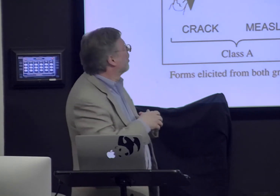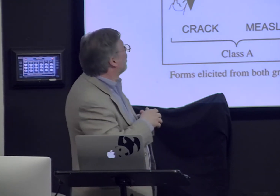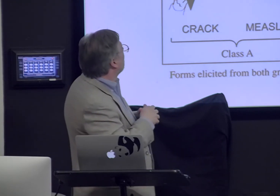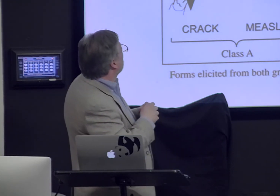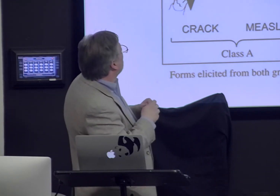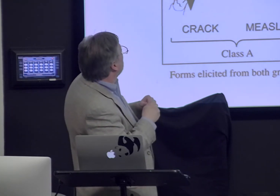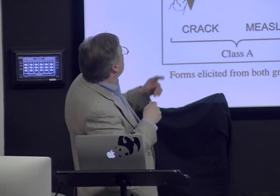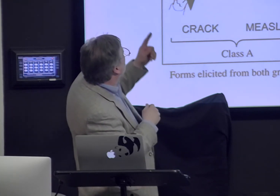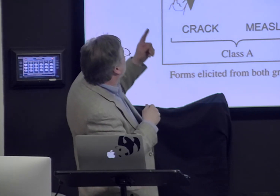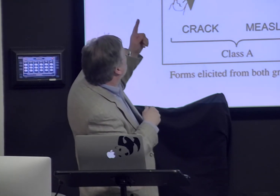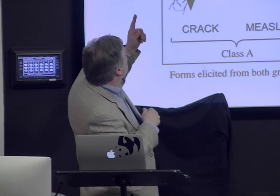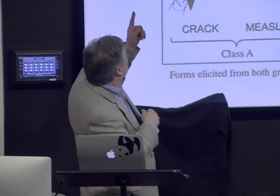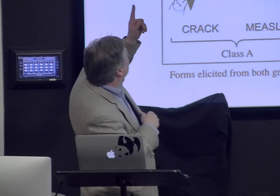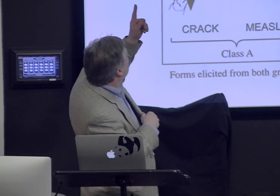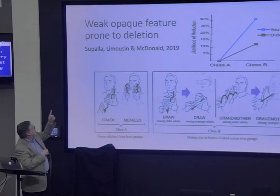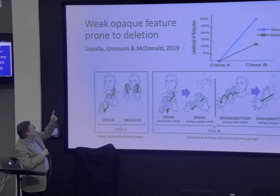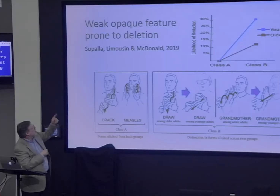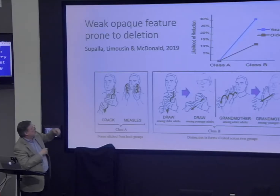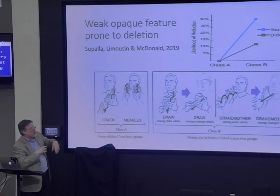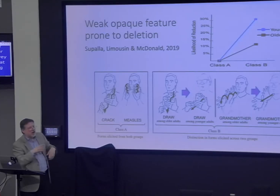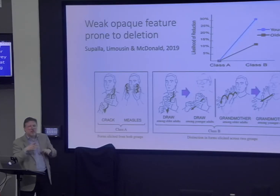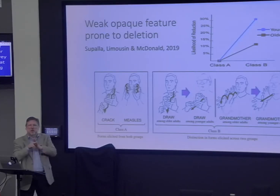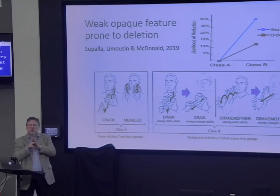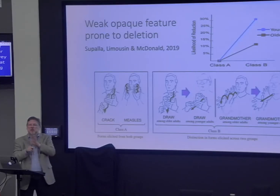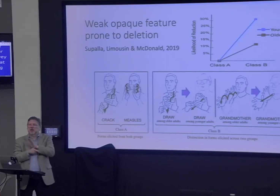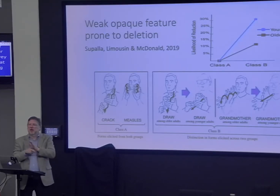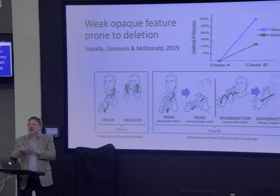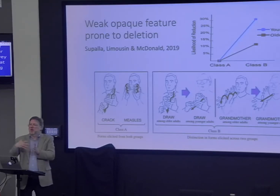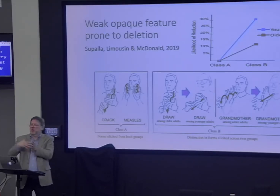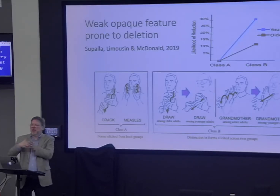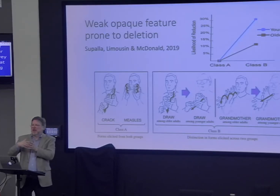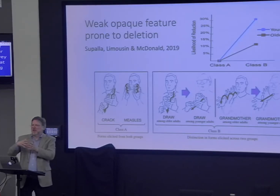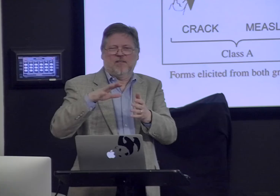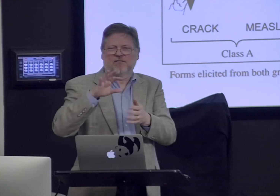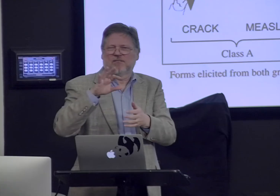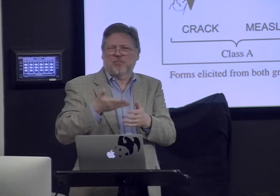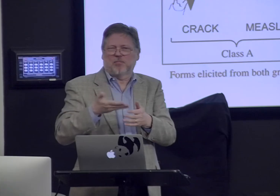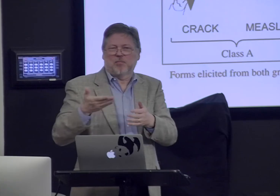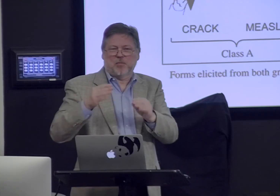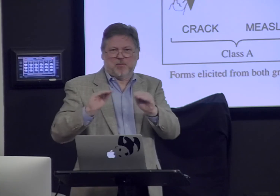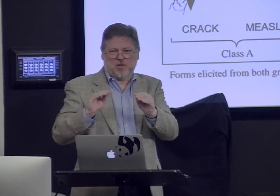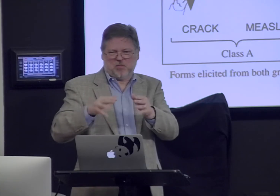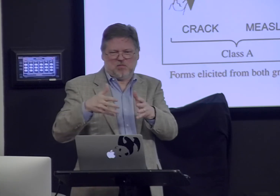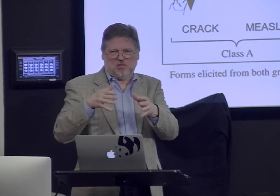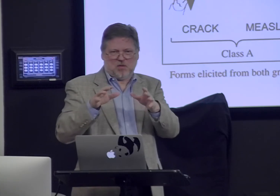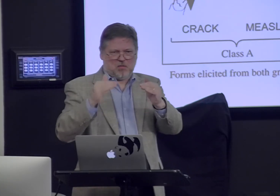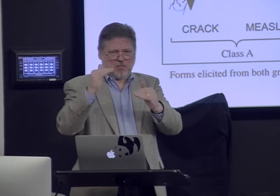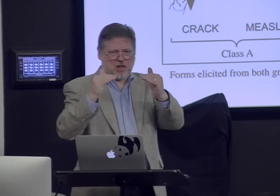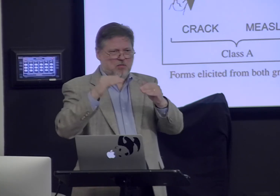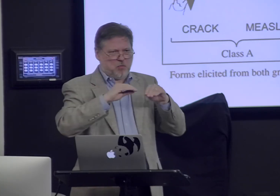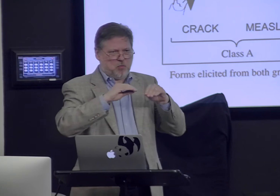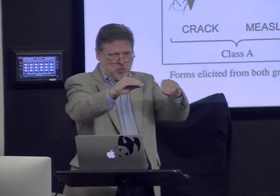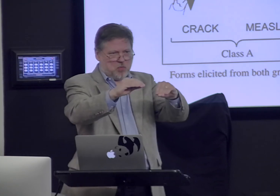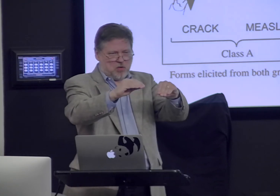movement. And then the same thing goes for grandmother, where we see that this repeated movement